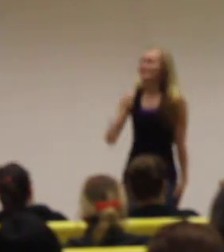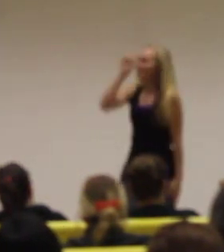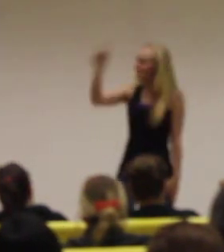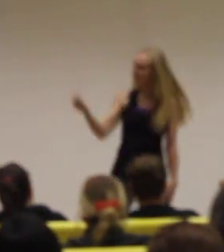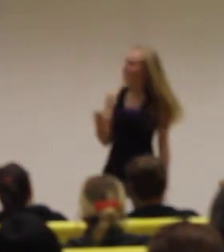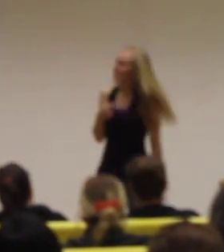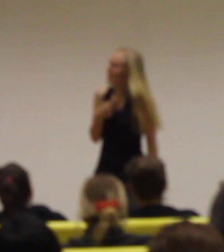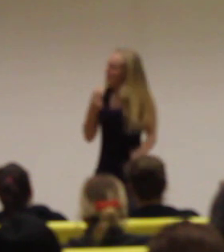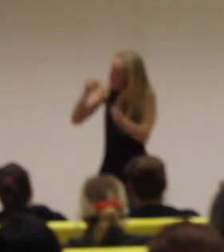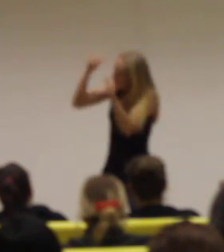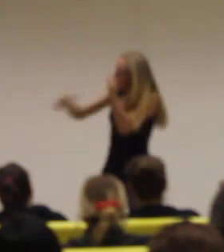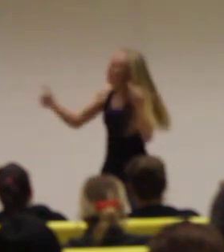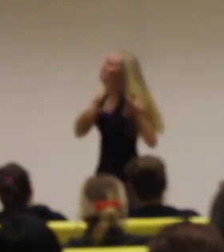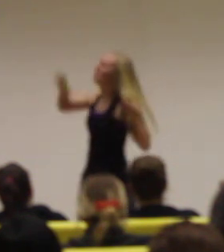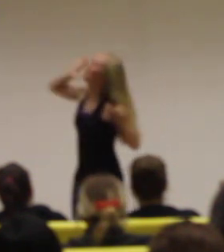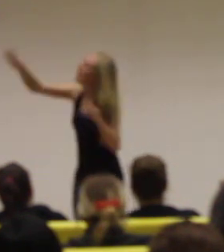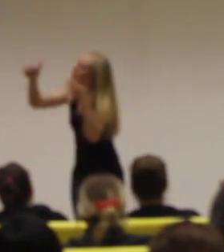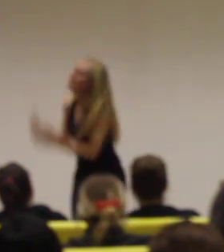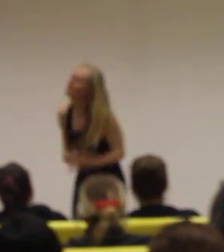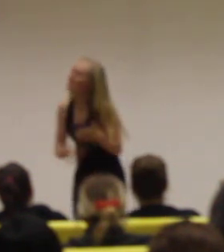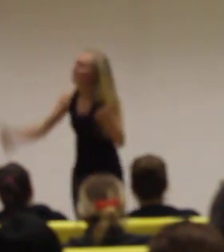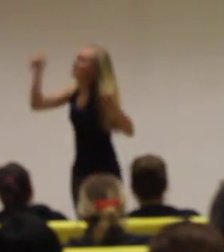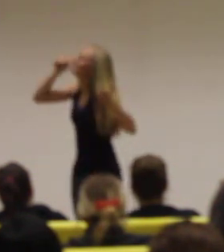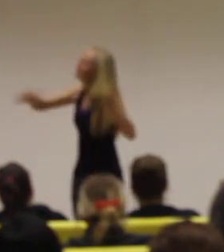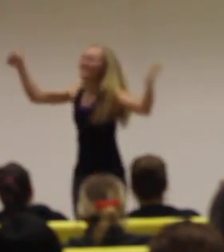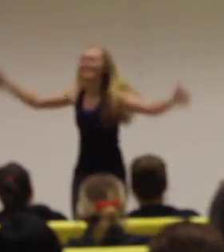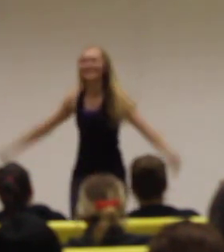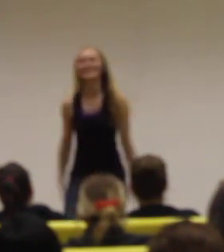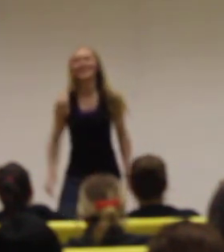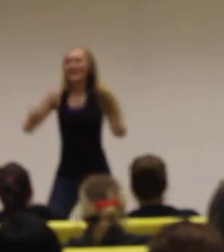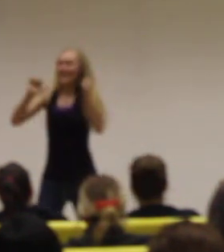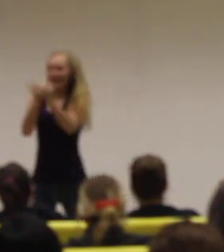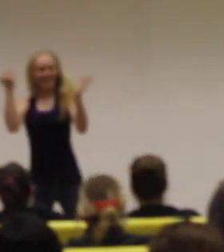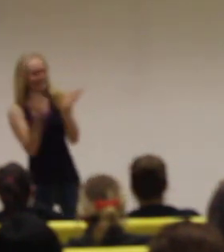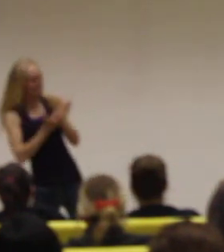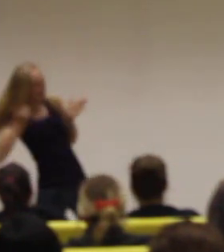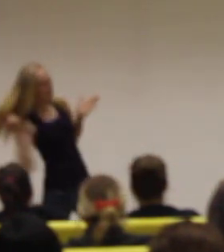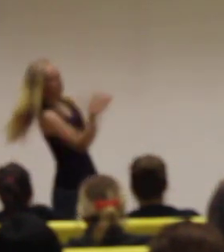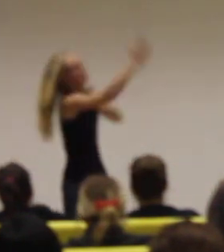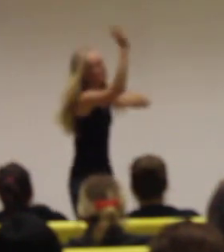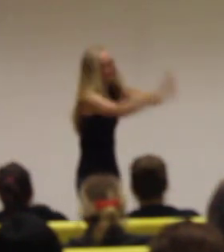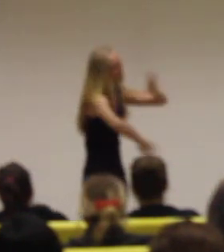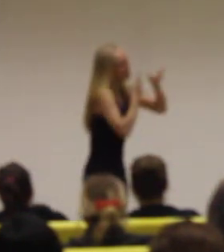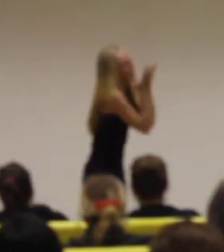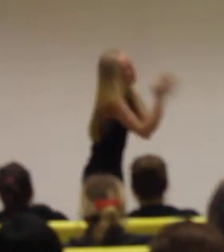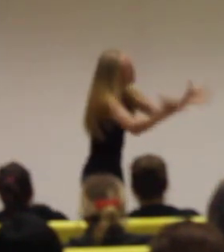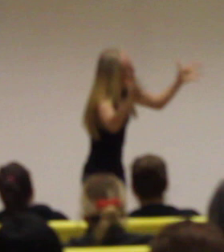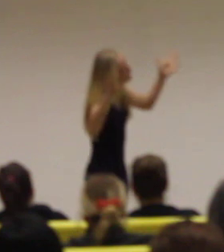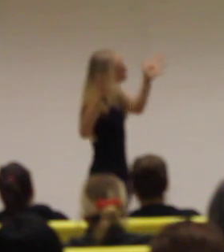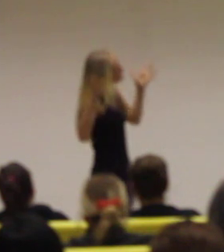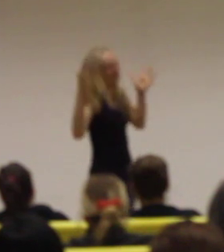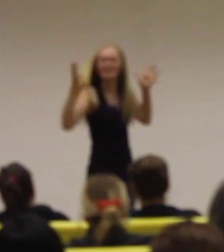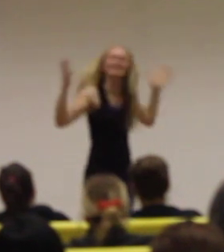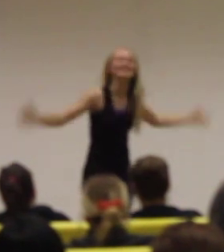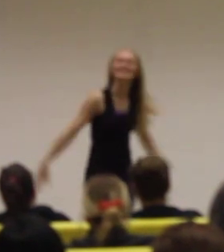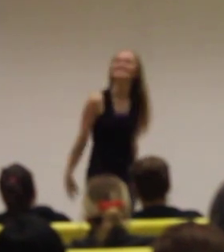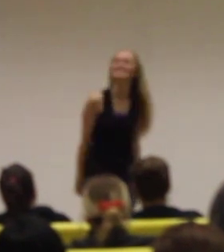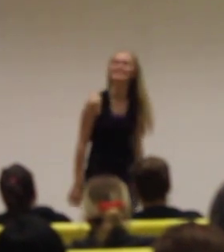Don't you remember I'm your baby girl? How could you push me out of your mind?